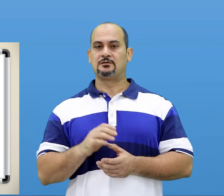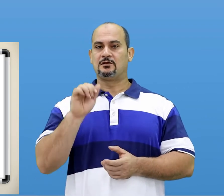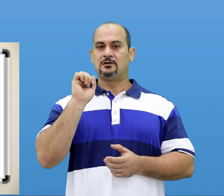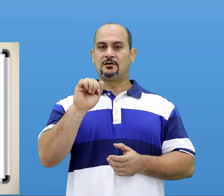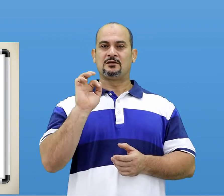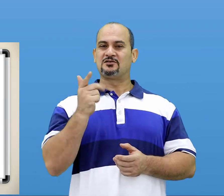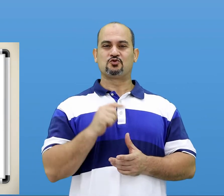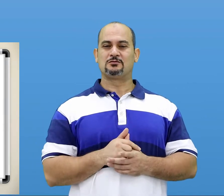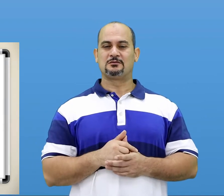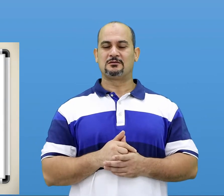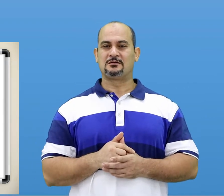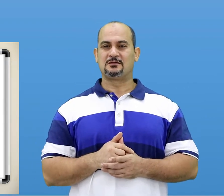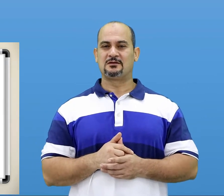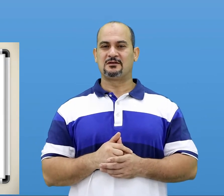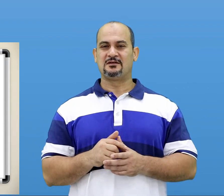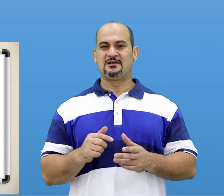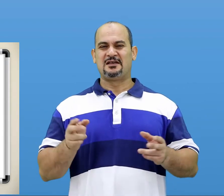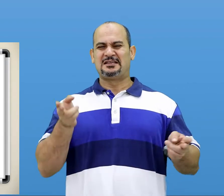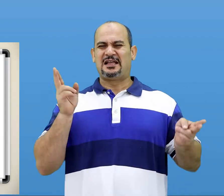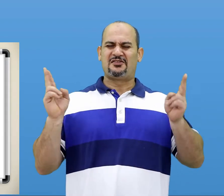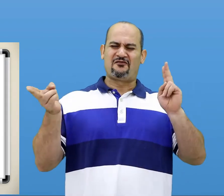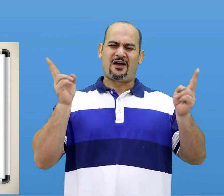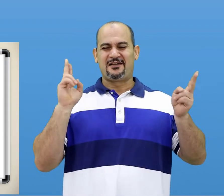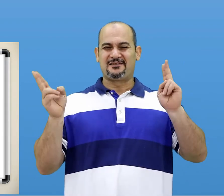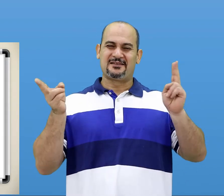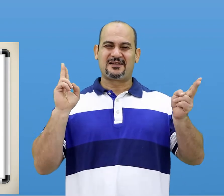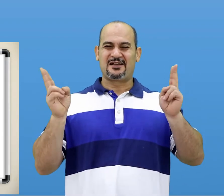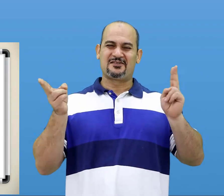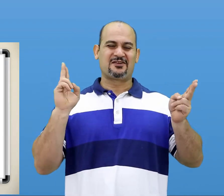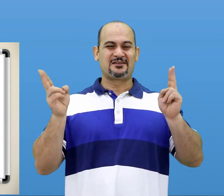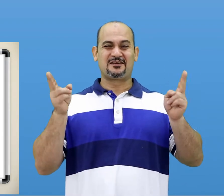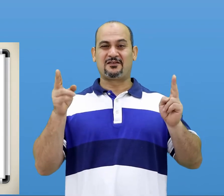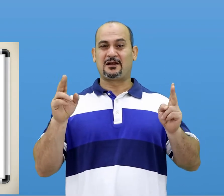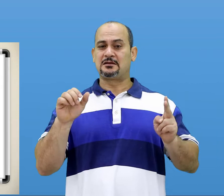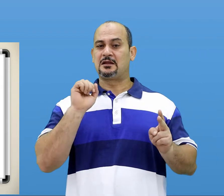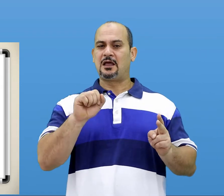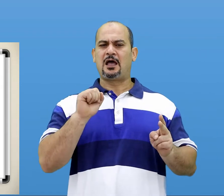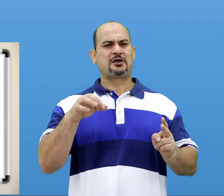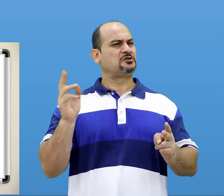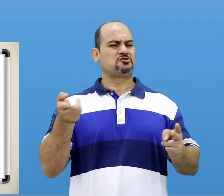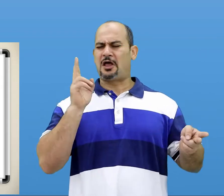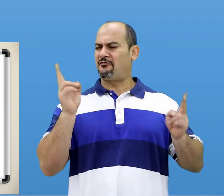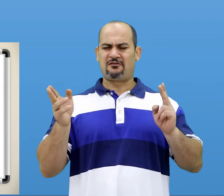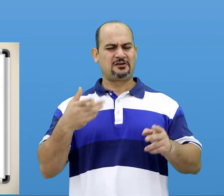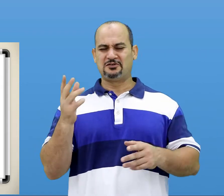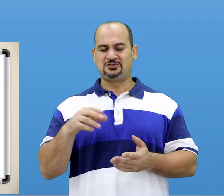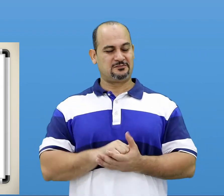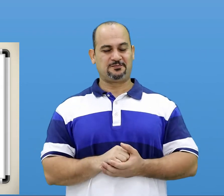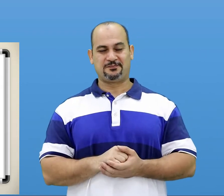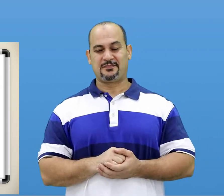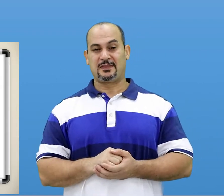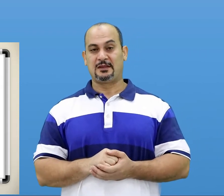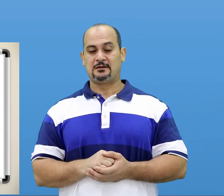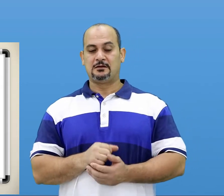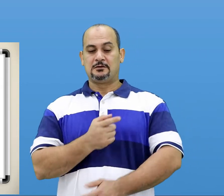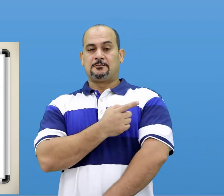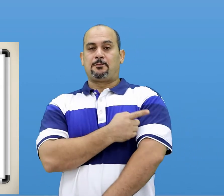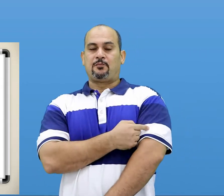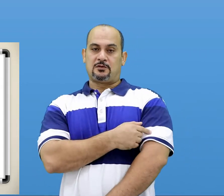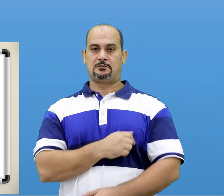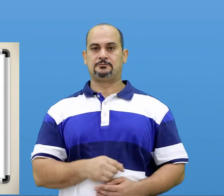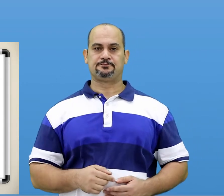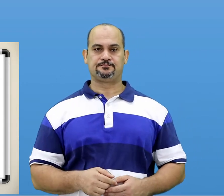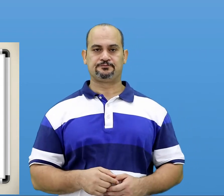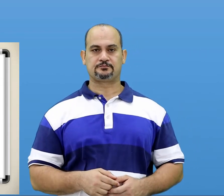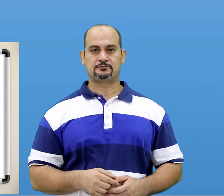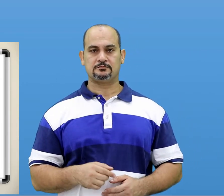It refers to the word celebratory. To celebrate a particular event or occasion. Here's an